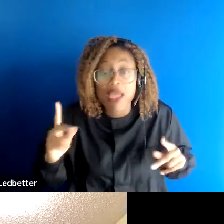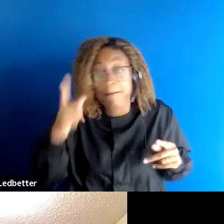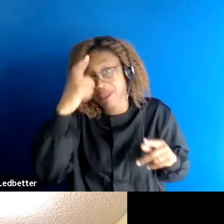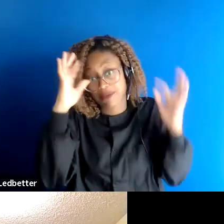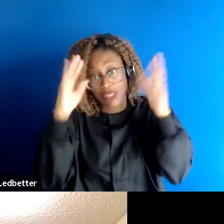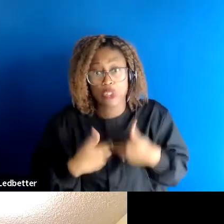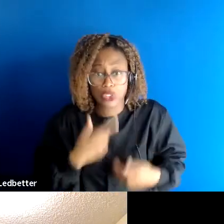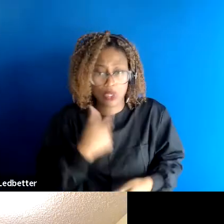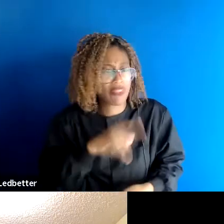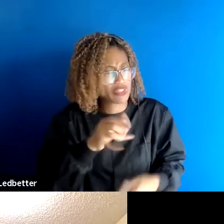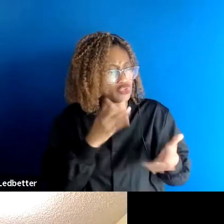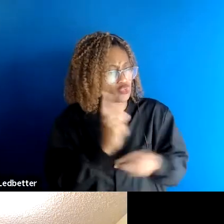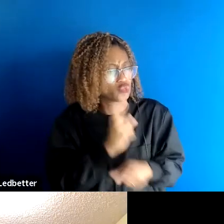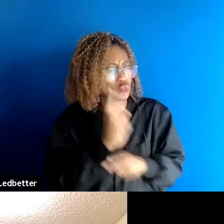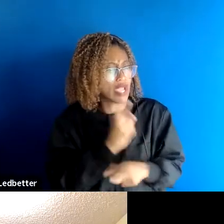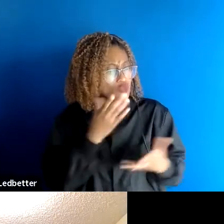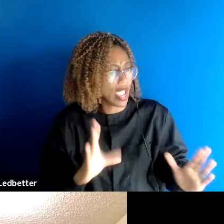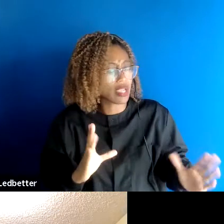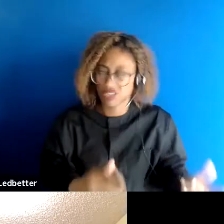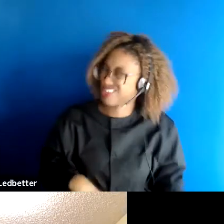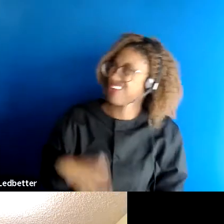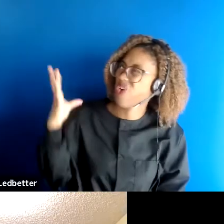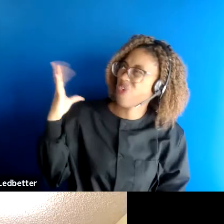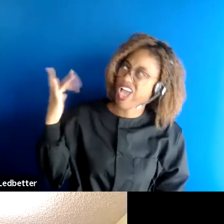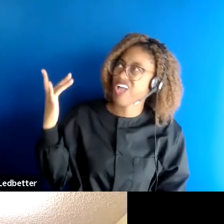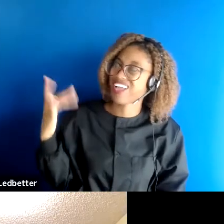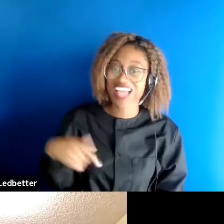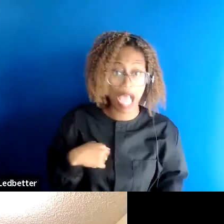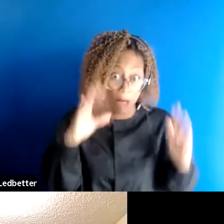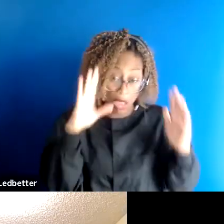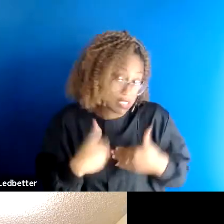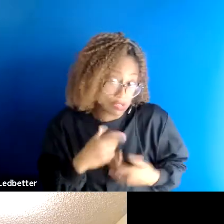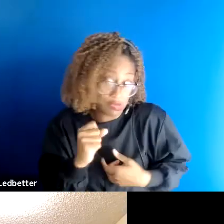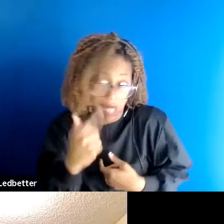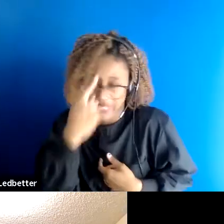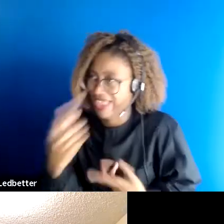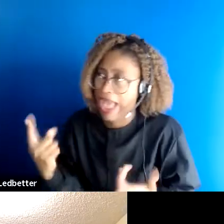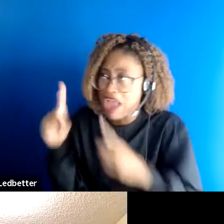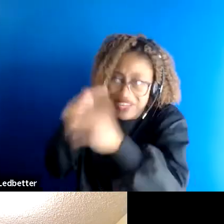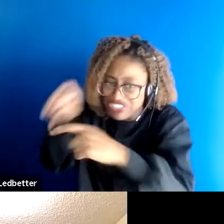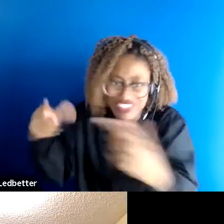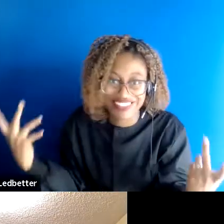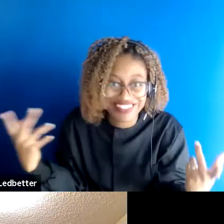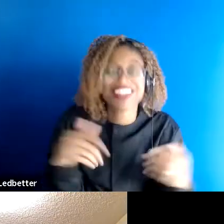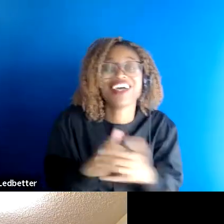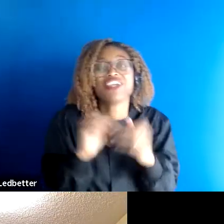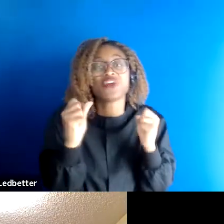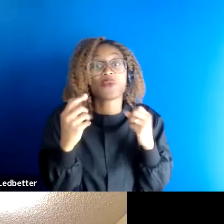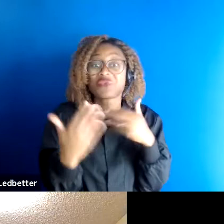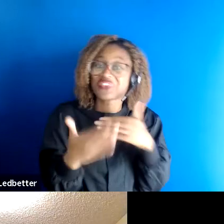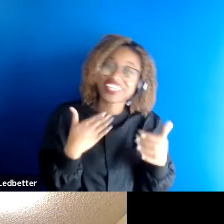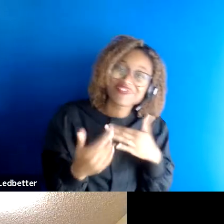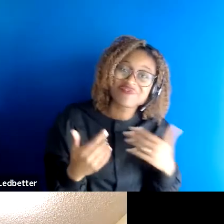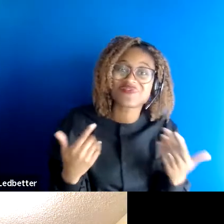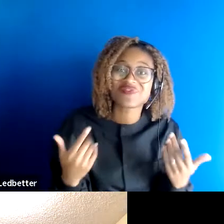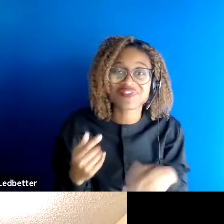being told this is the right way to do things, and I'm like, why? So anyway, so um, so what